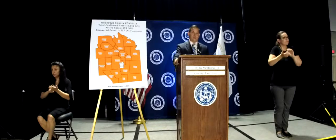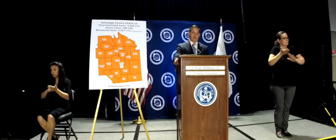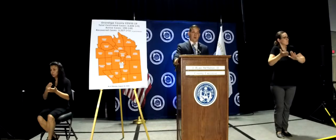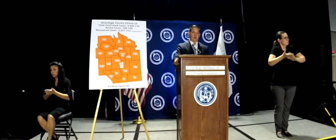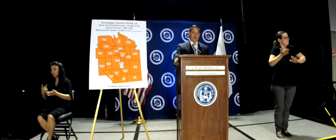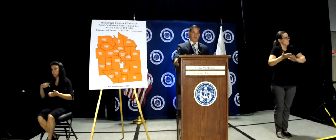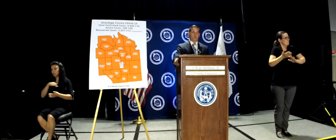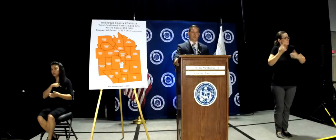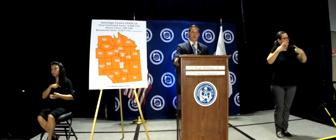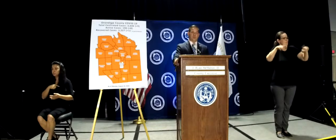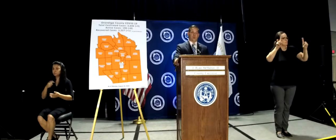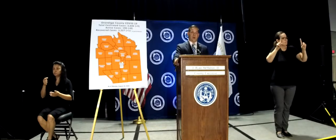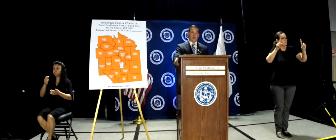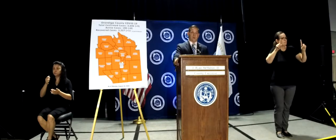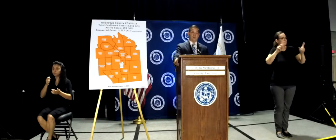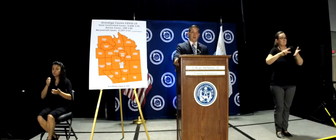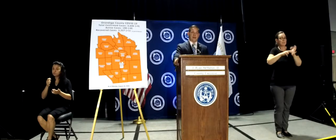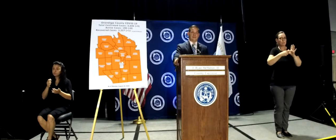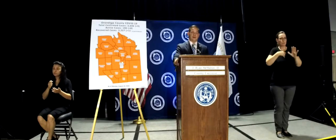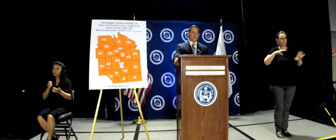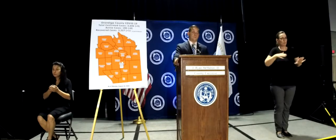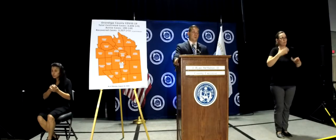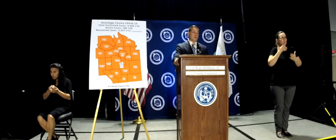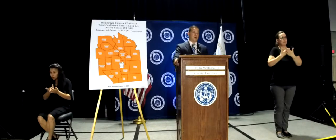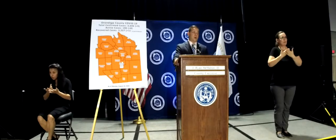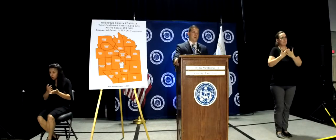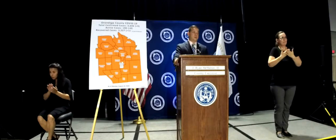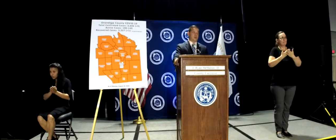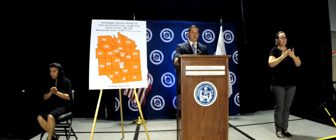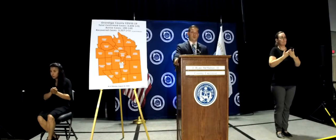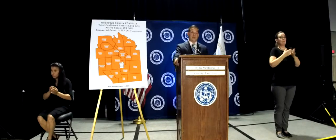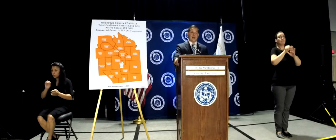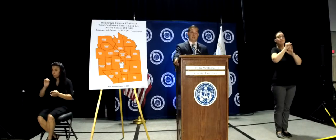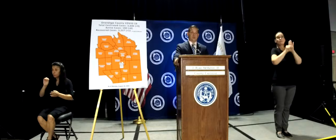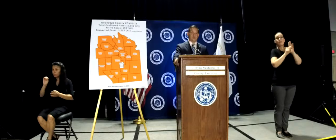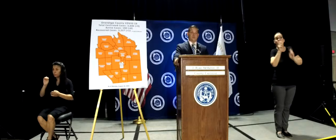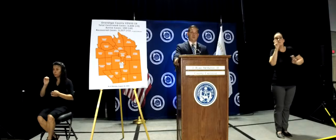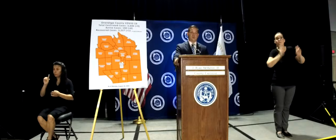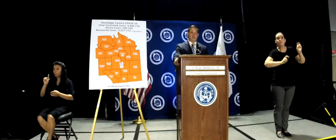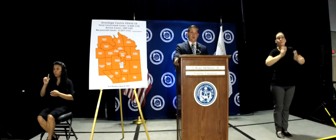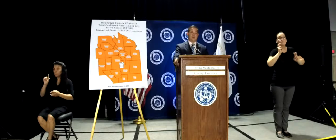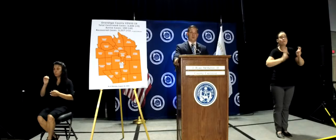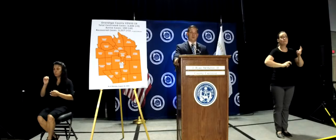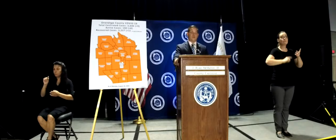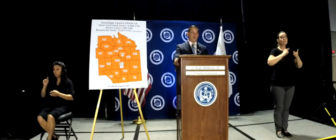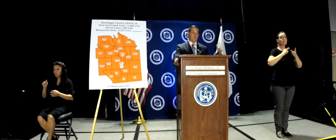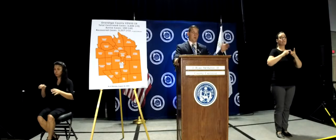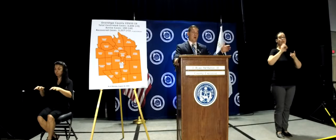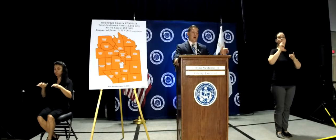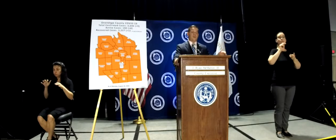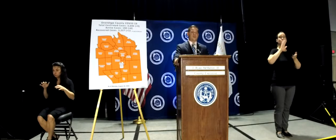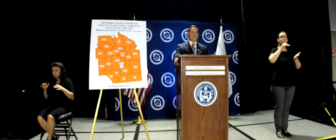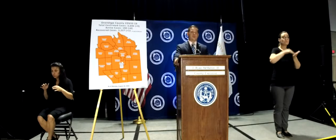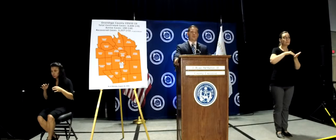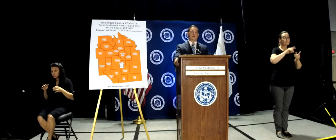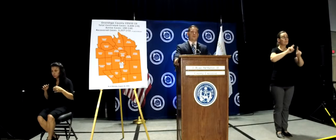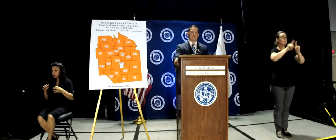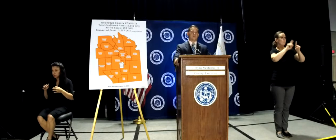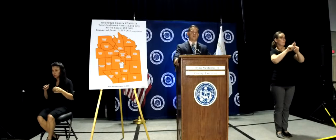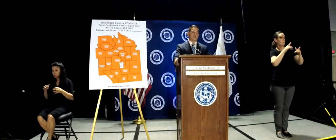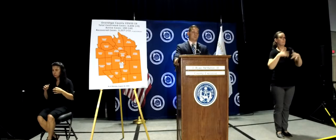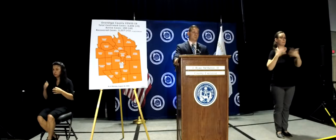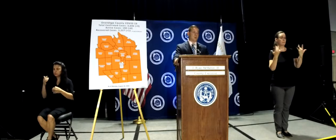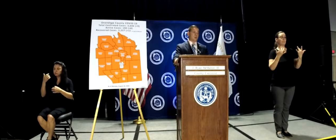fair, Loop the Lake Trail, your on-center. Syracuse Nationals, your Visit Syracuse, your film, all these things you